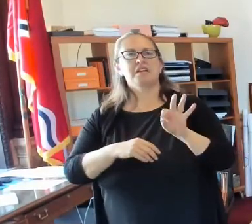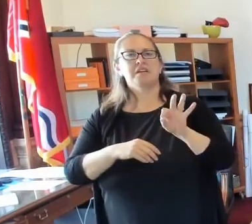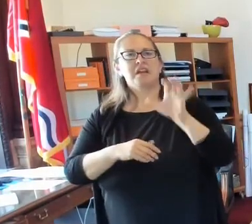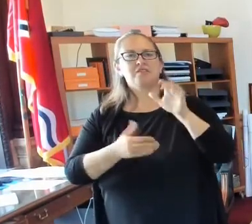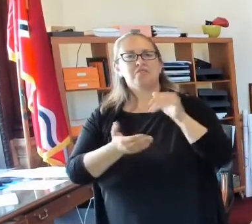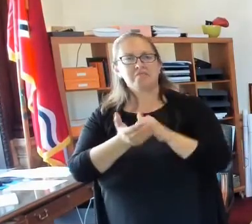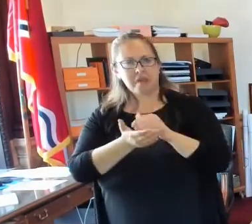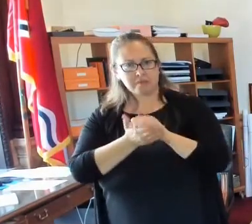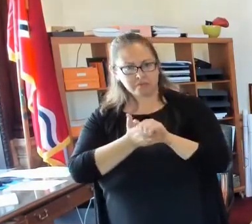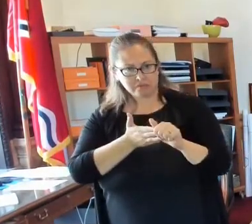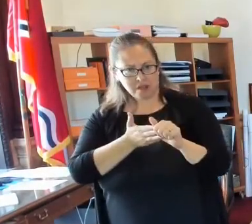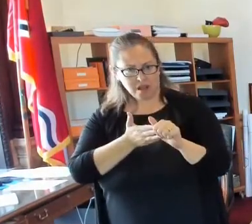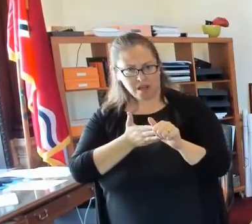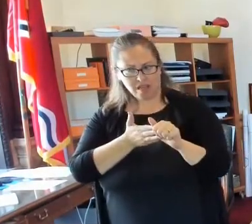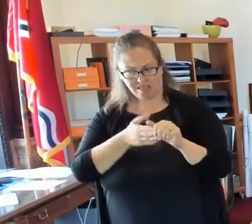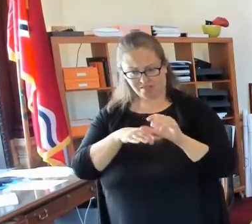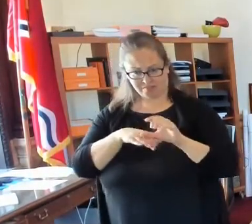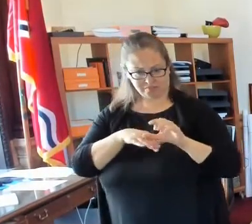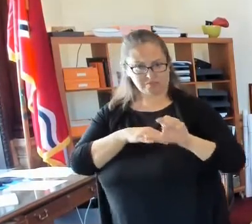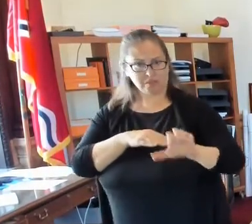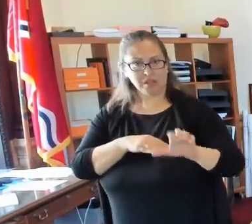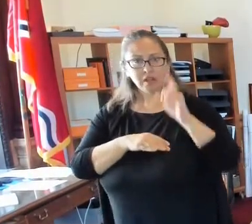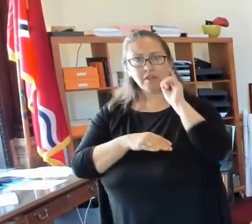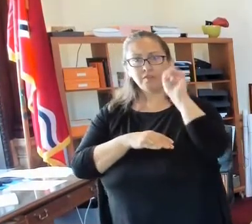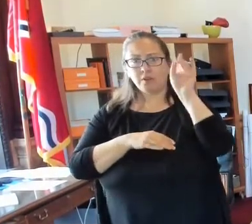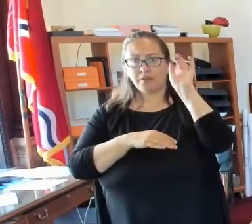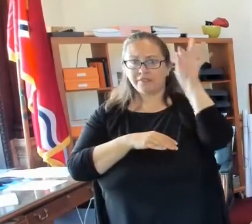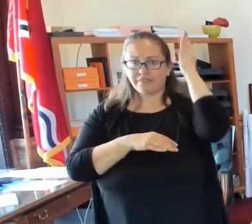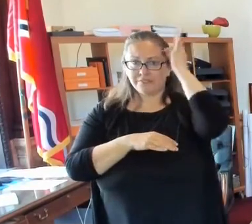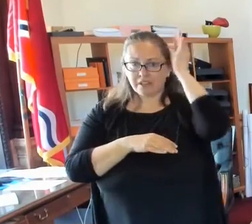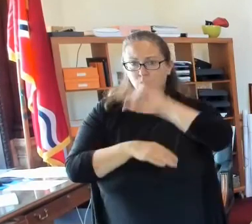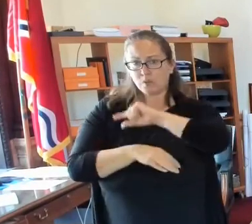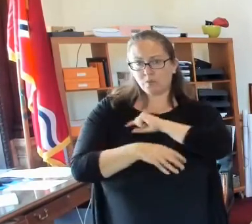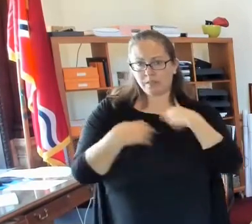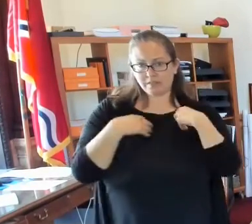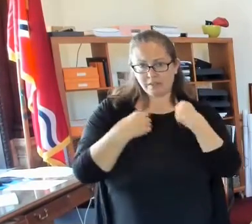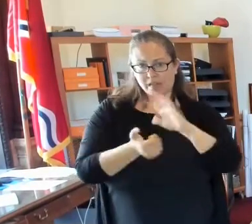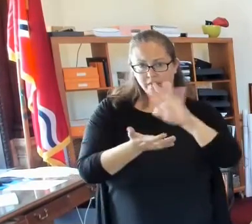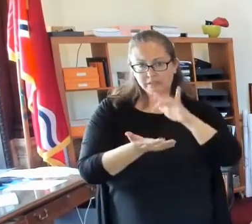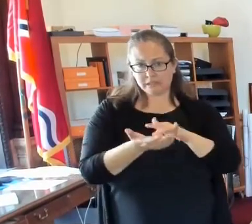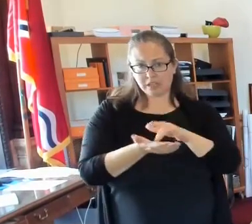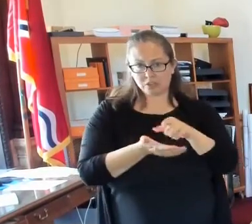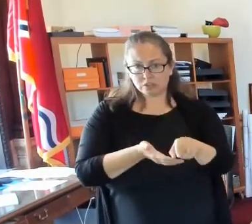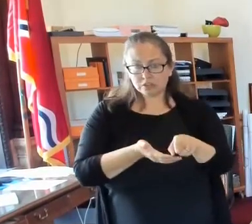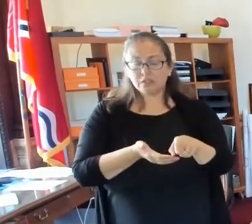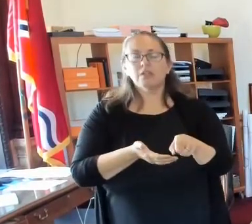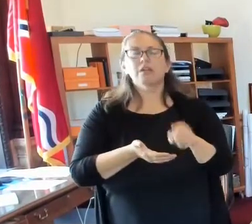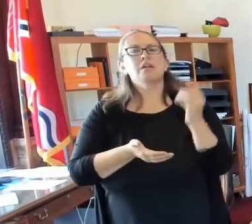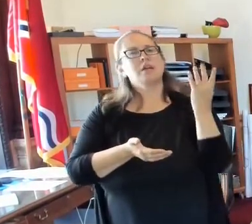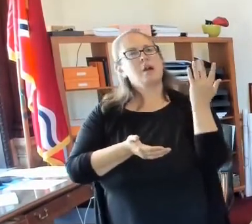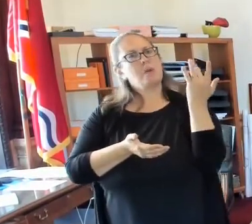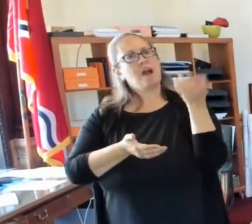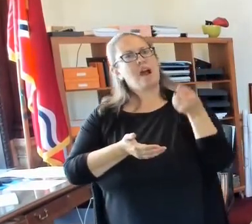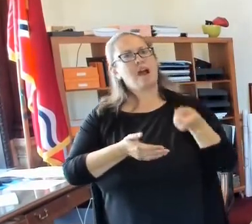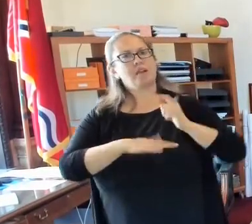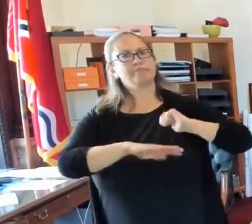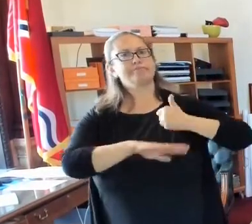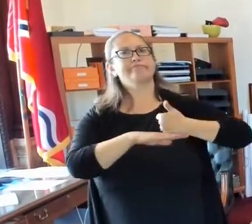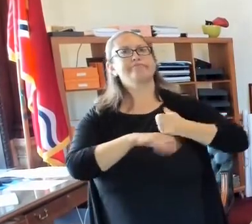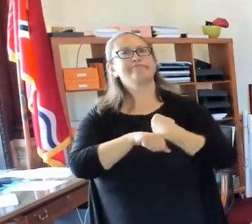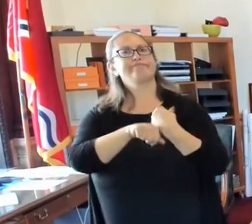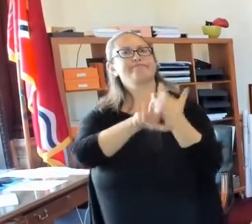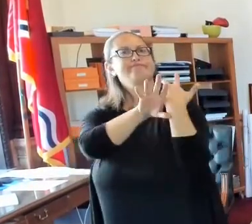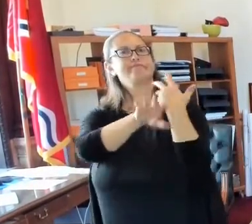$900,000 to the federally qualified health centers for them to be able to implement